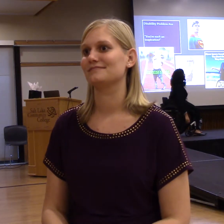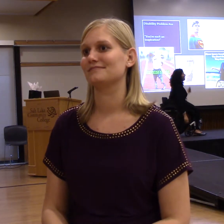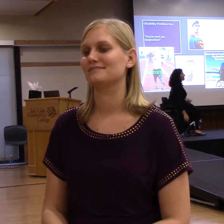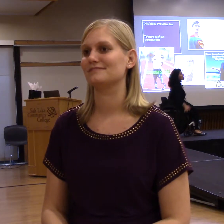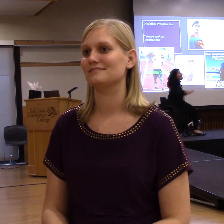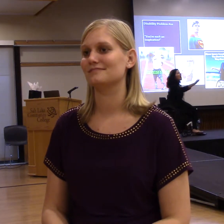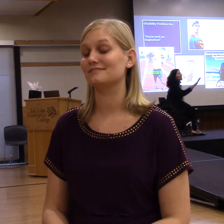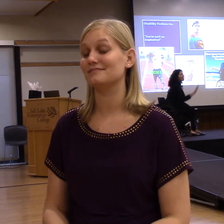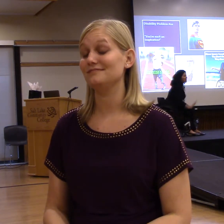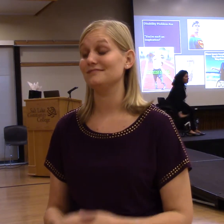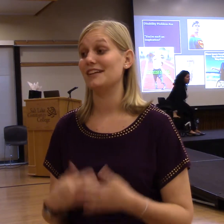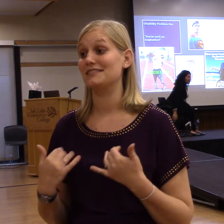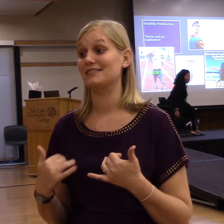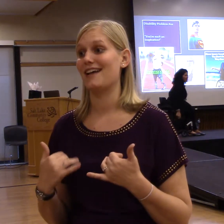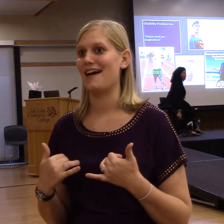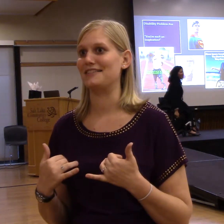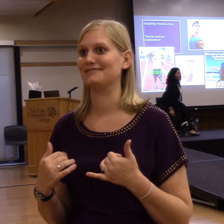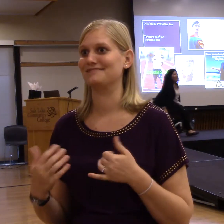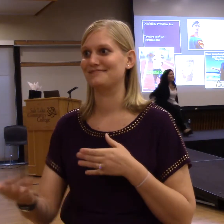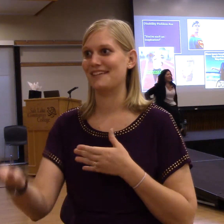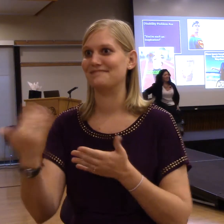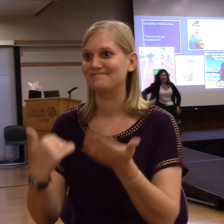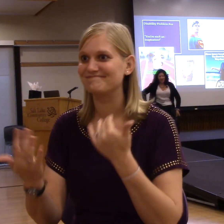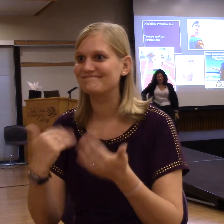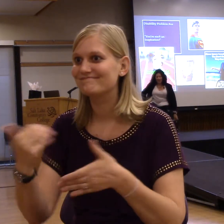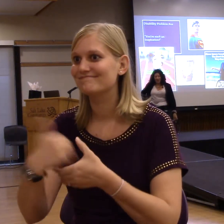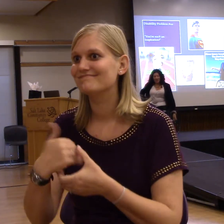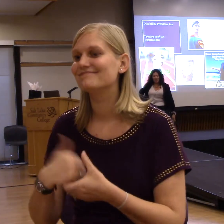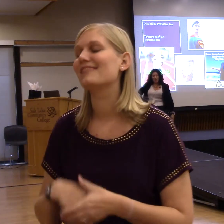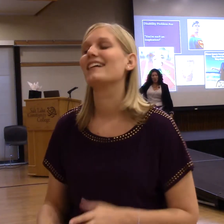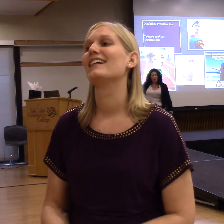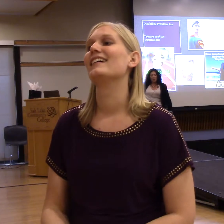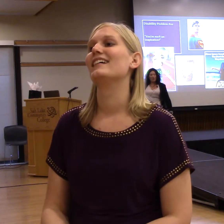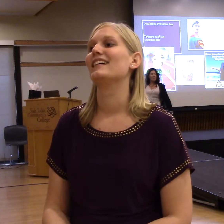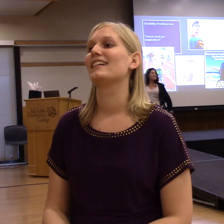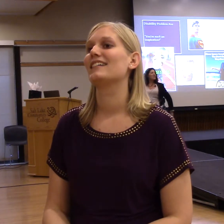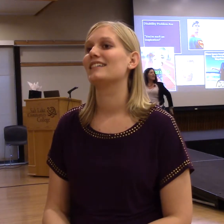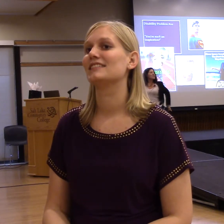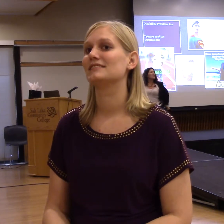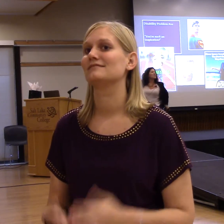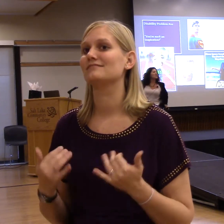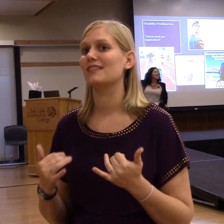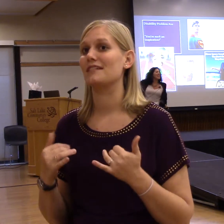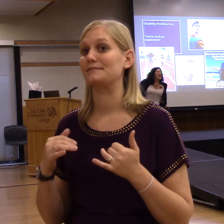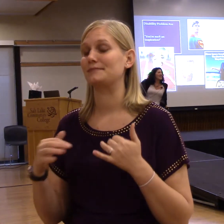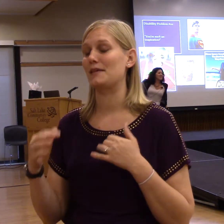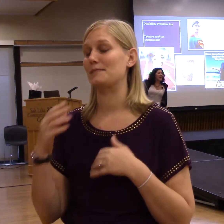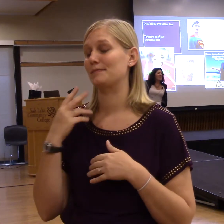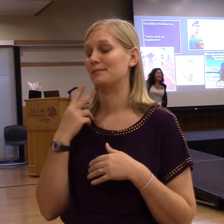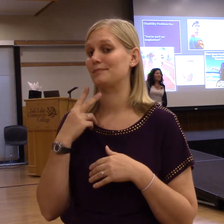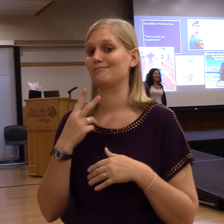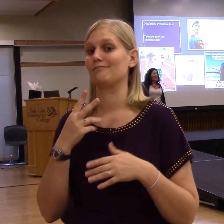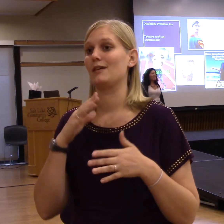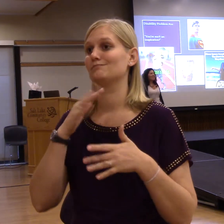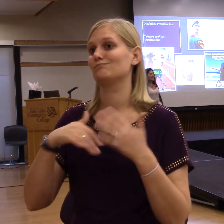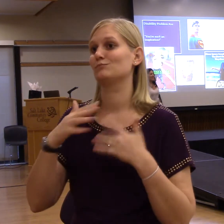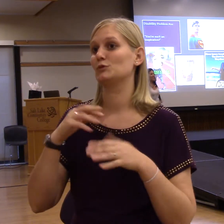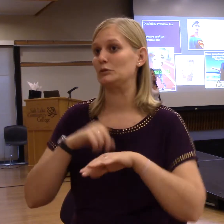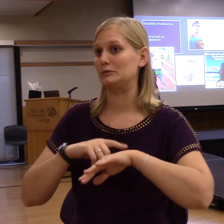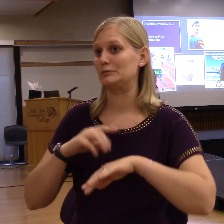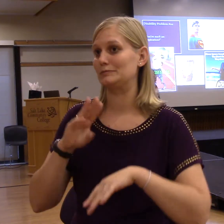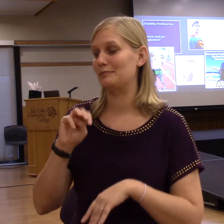So now we get into the audience participation part of our conversation. So we must look at social media as well when we're looking at